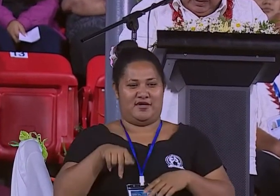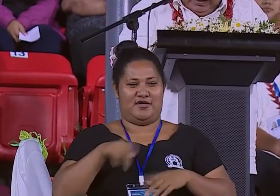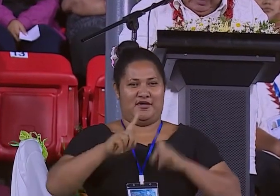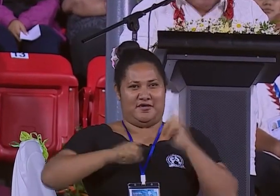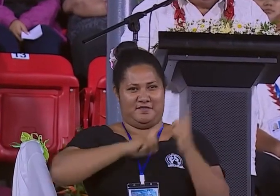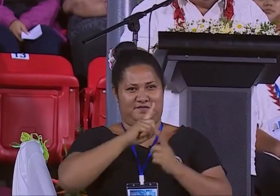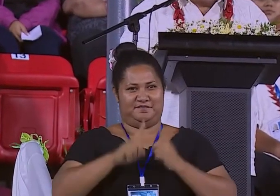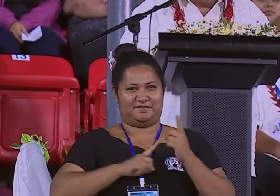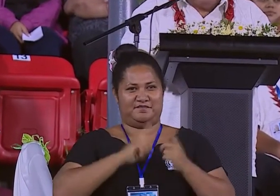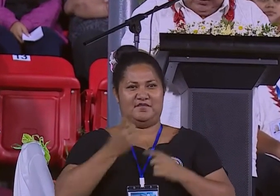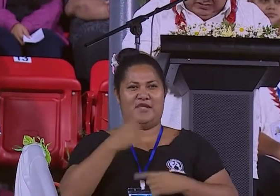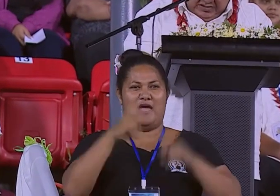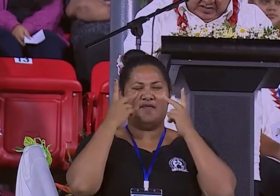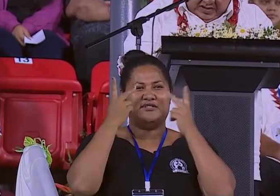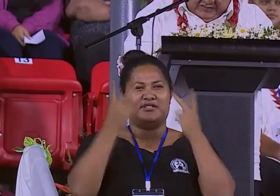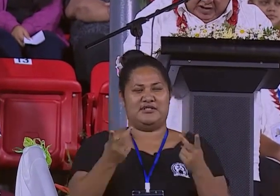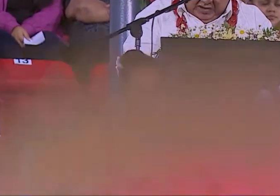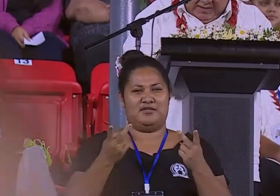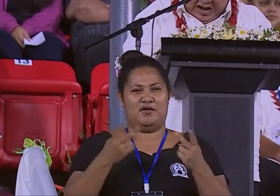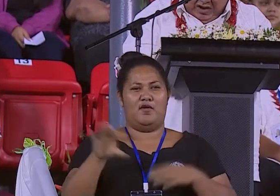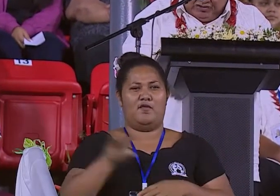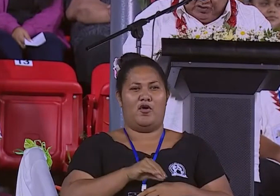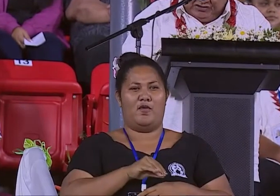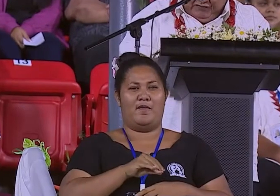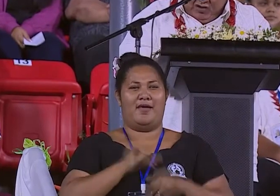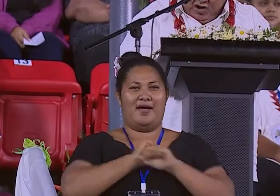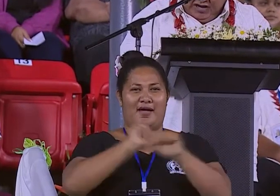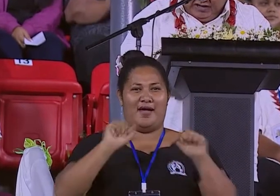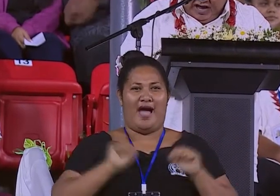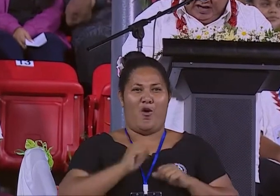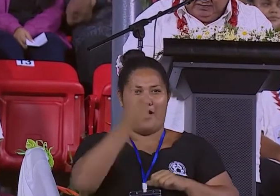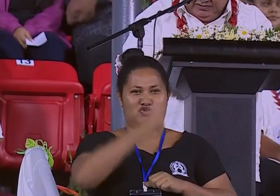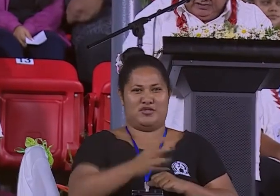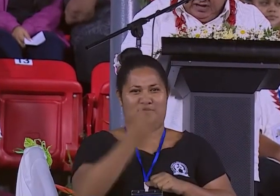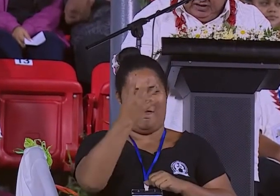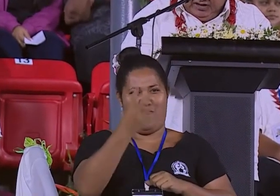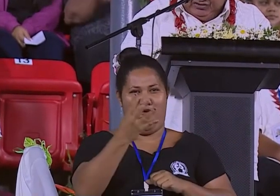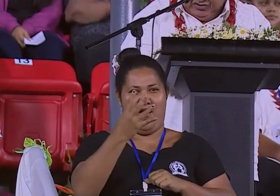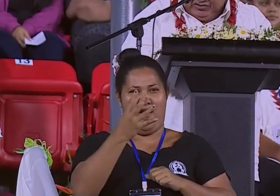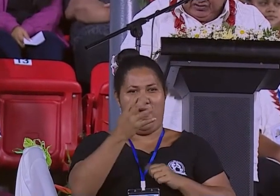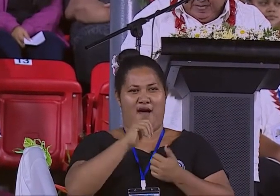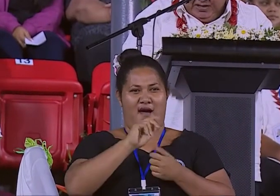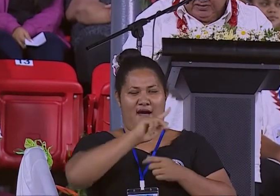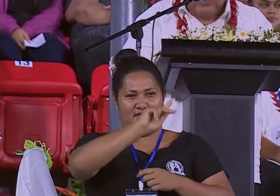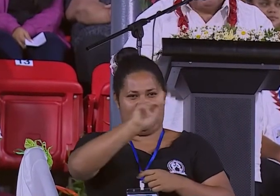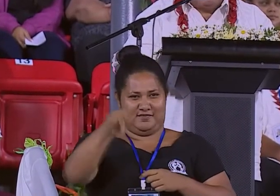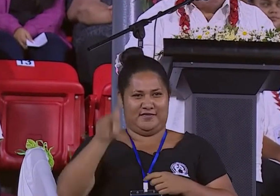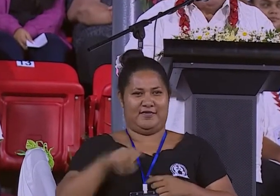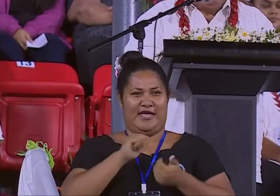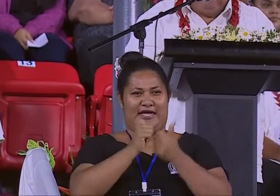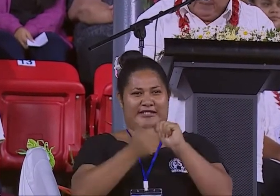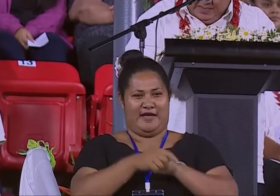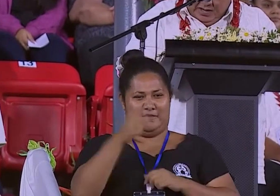continent, and visitors from our 24 Games nations